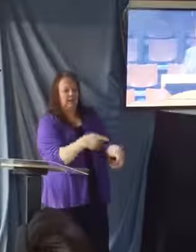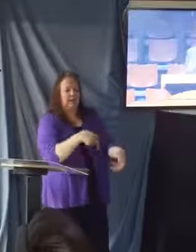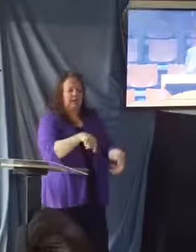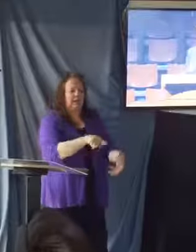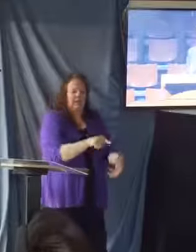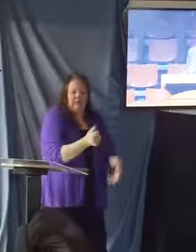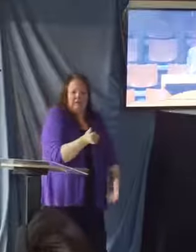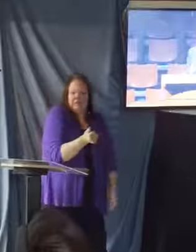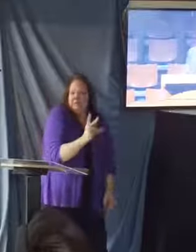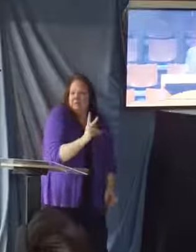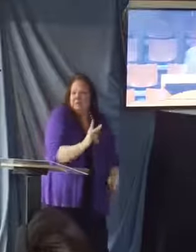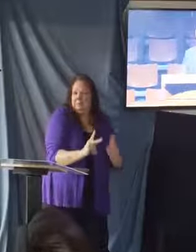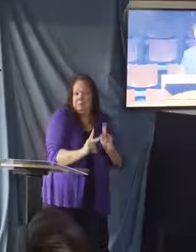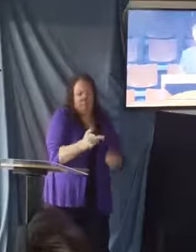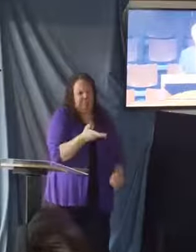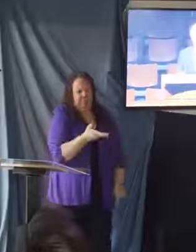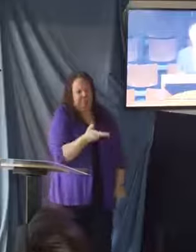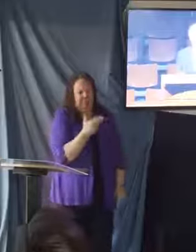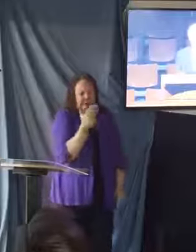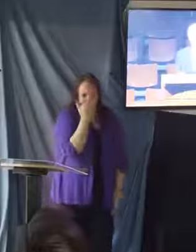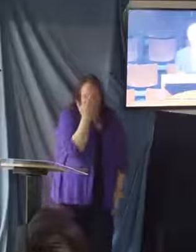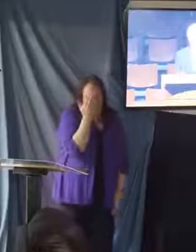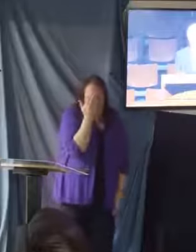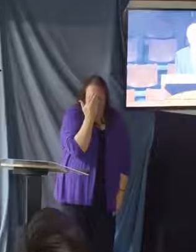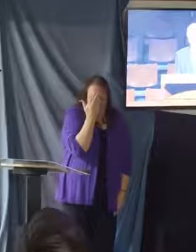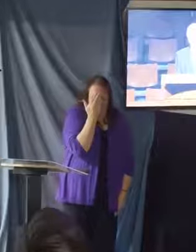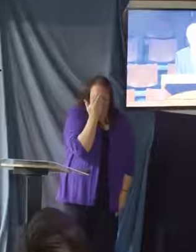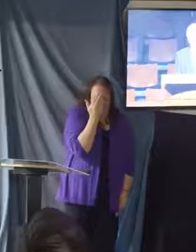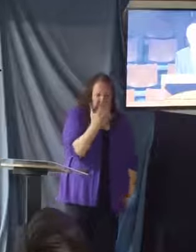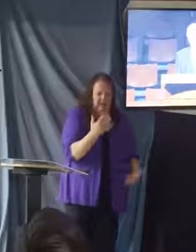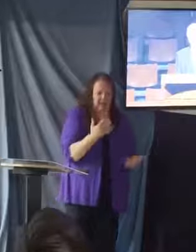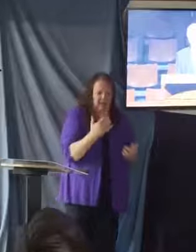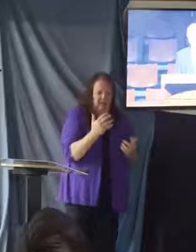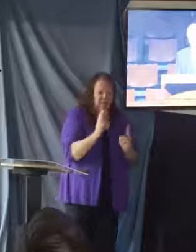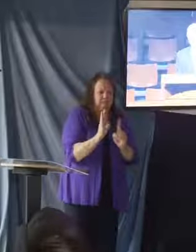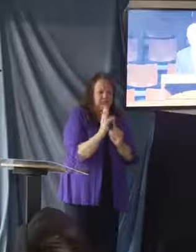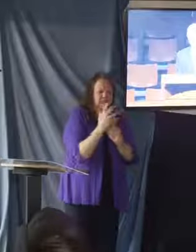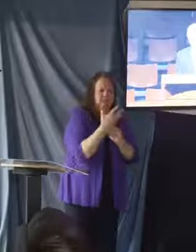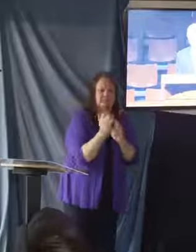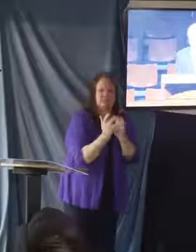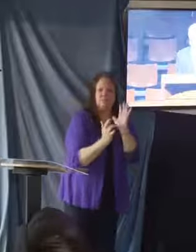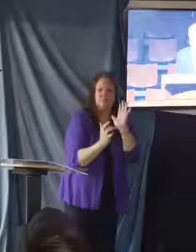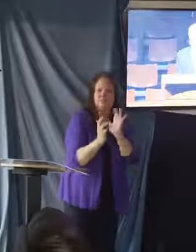that handful of disciples, know as they gathered with Christ,